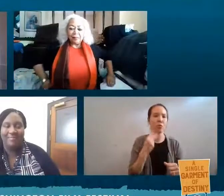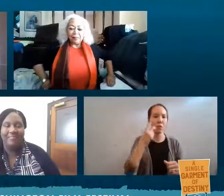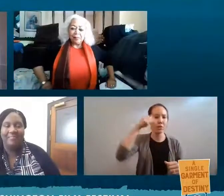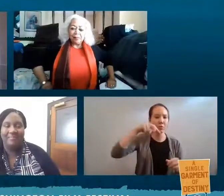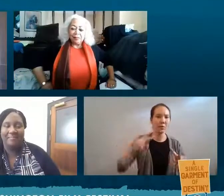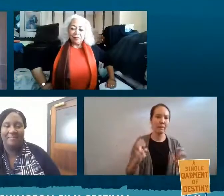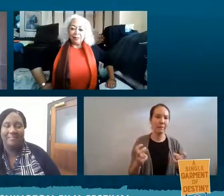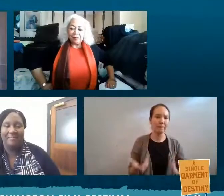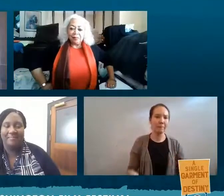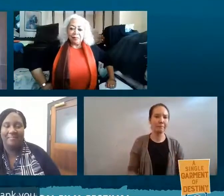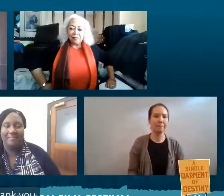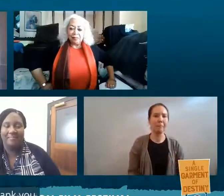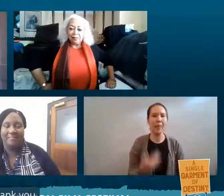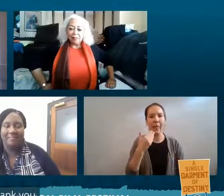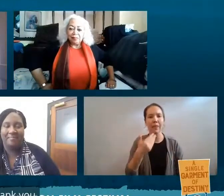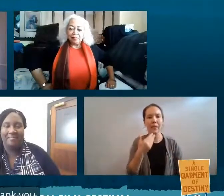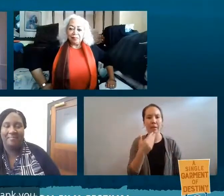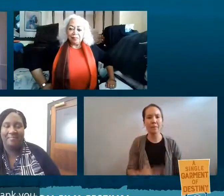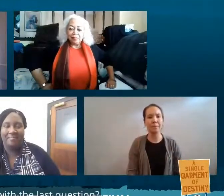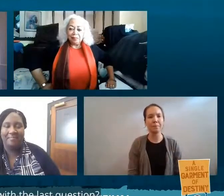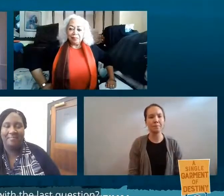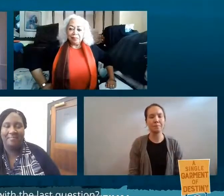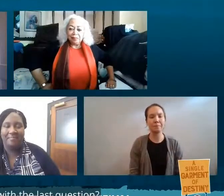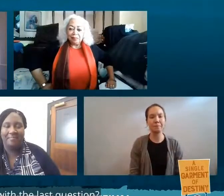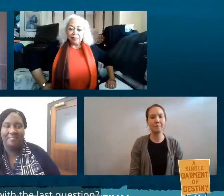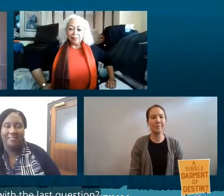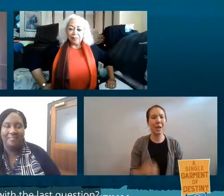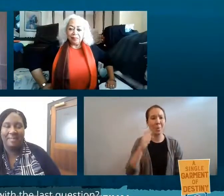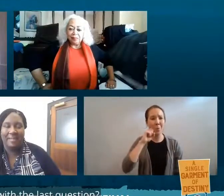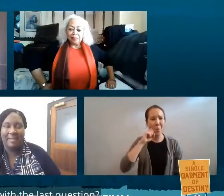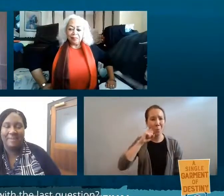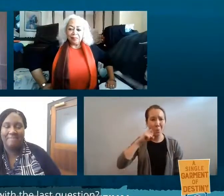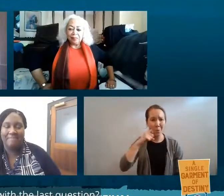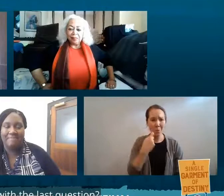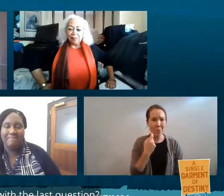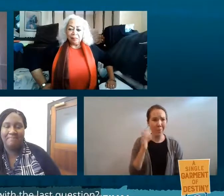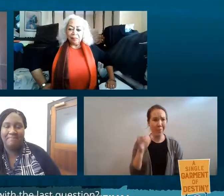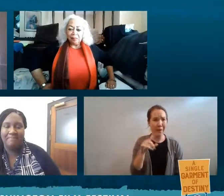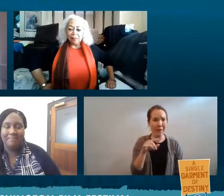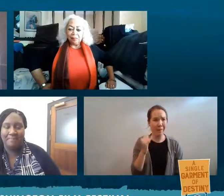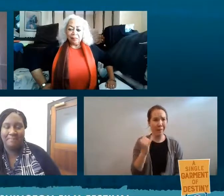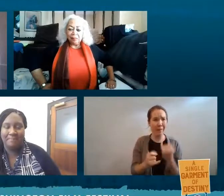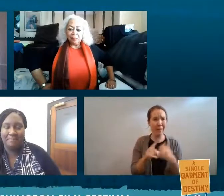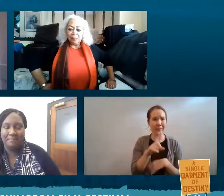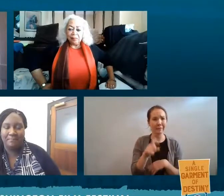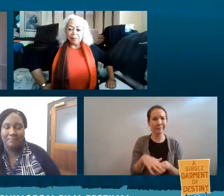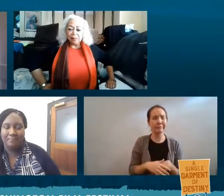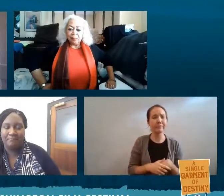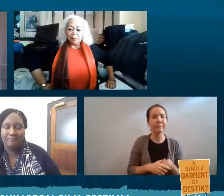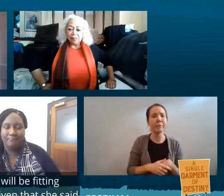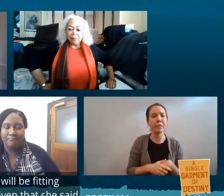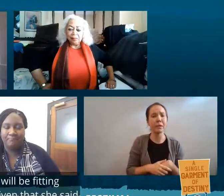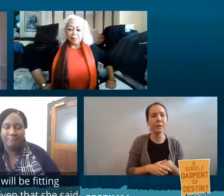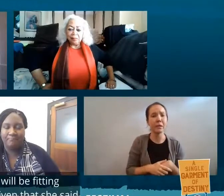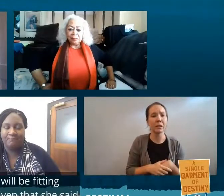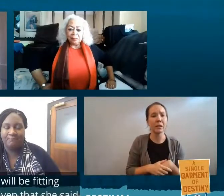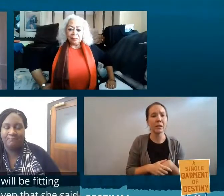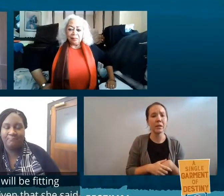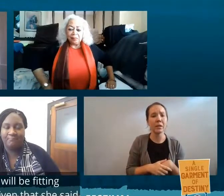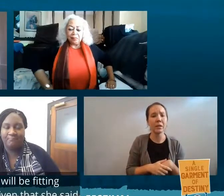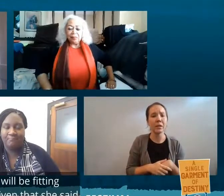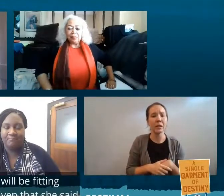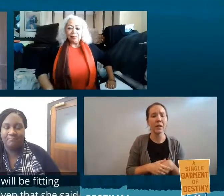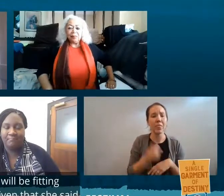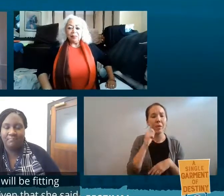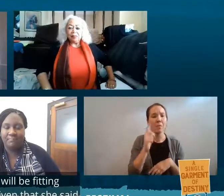issues. Thank you. Well, I'll close out with the last question. And since I think it